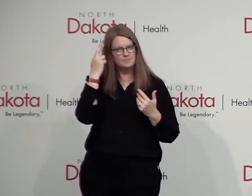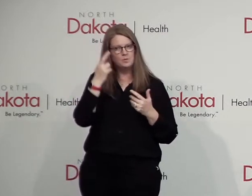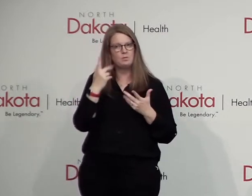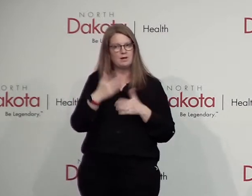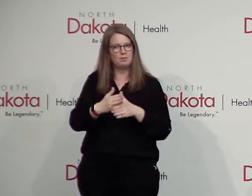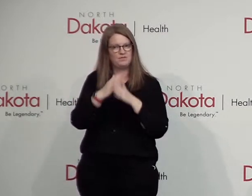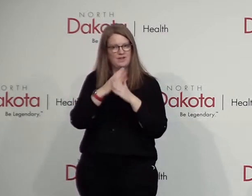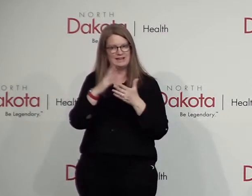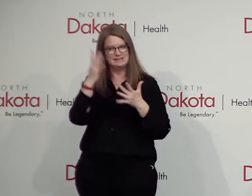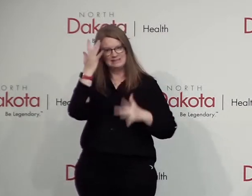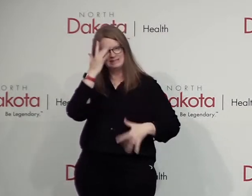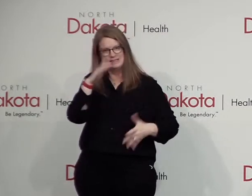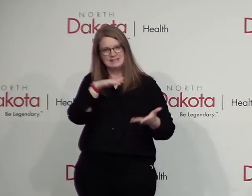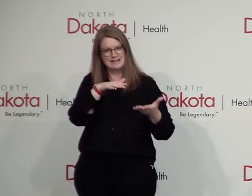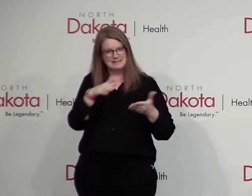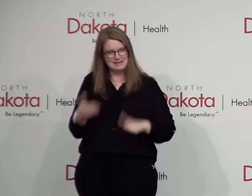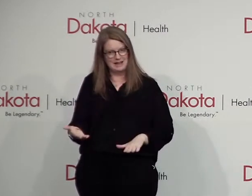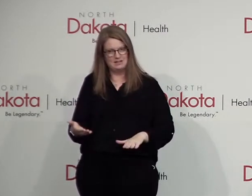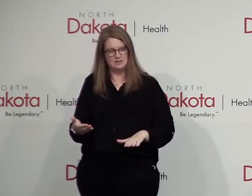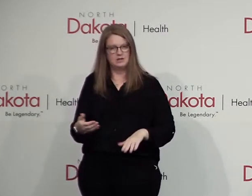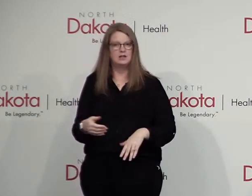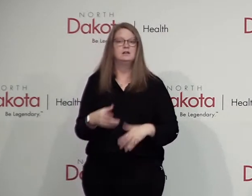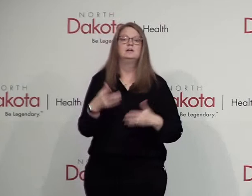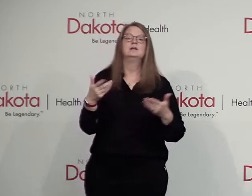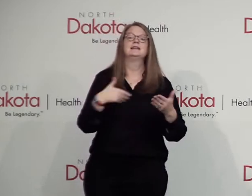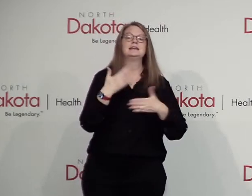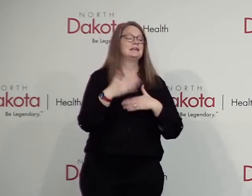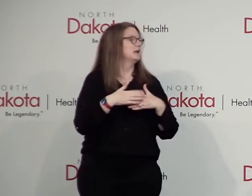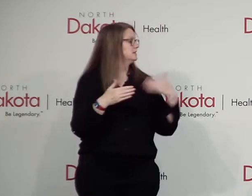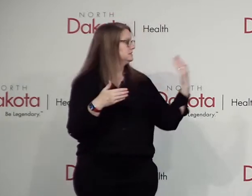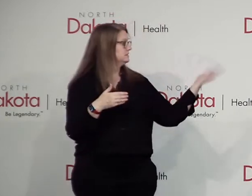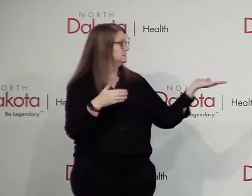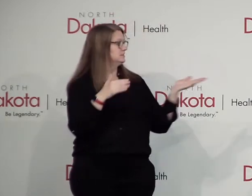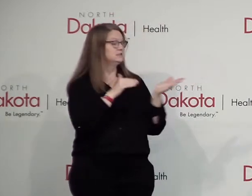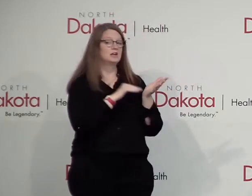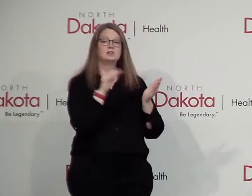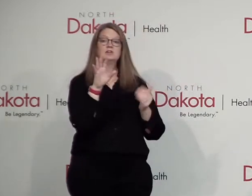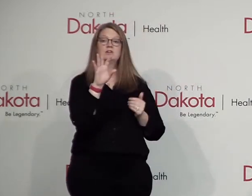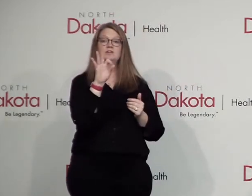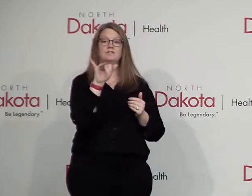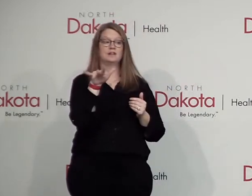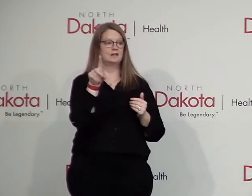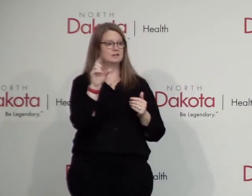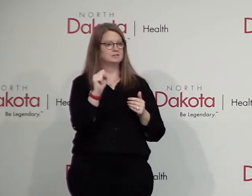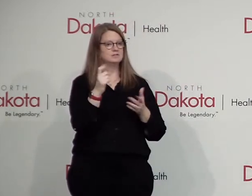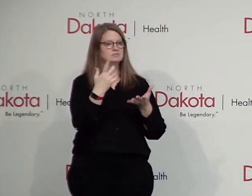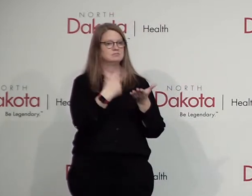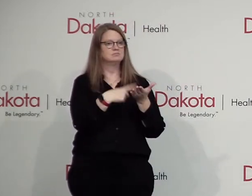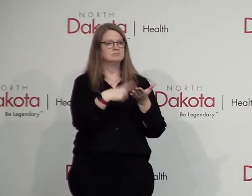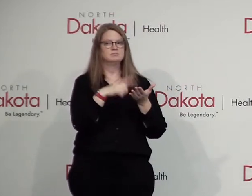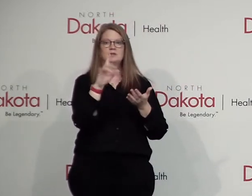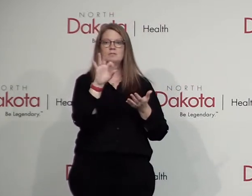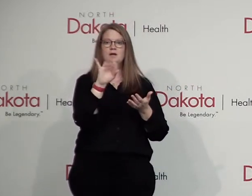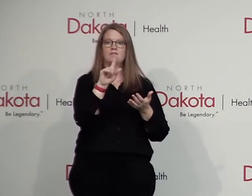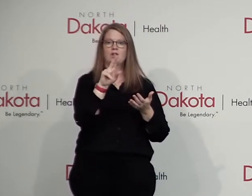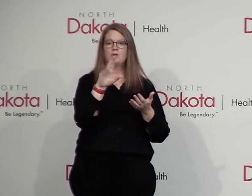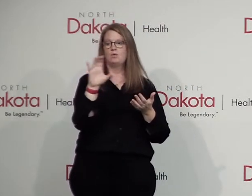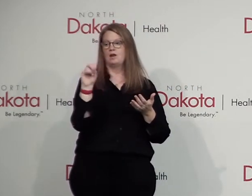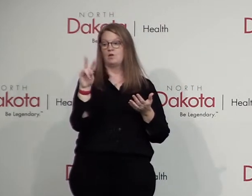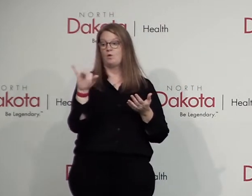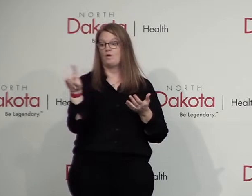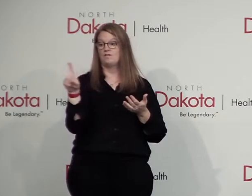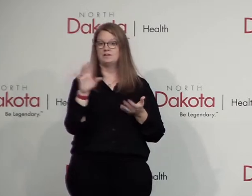I would like to invite Dr. David Field, a family practice physician at Sanford Health, to share a few words about flu and COVID. Dr.